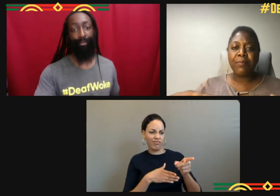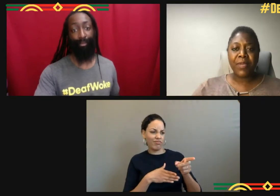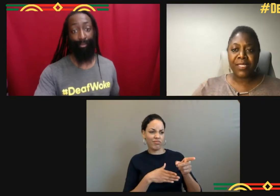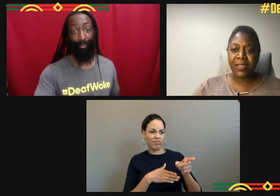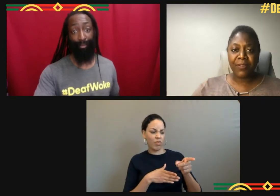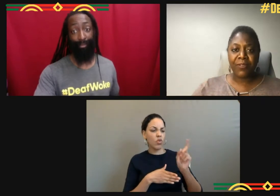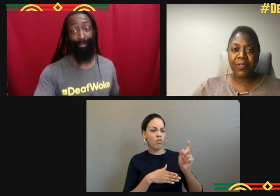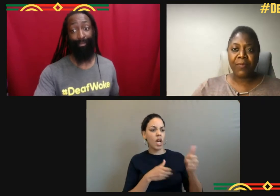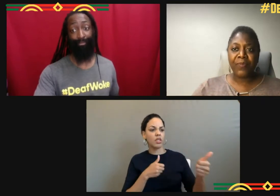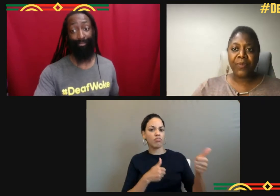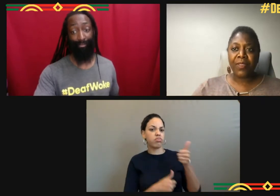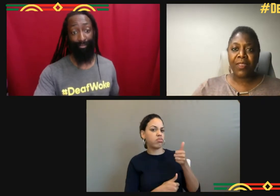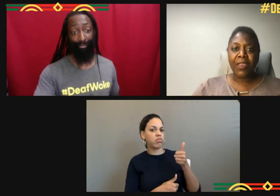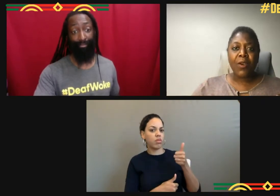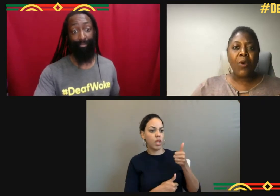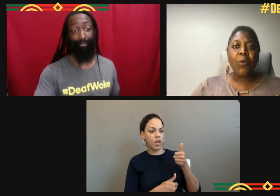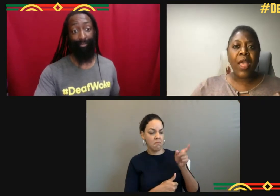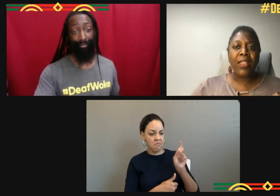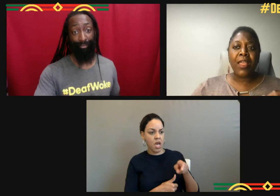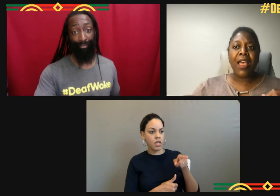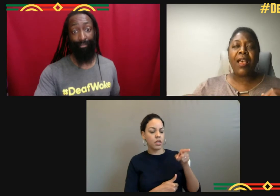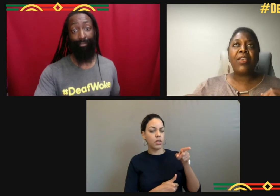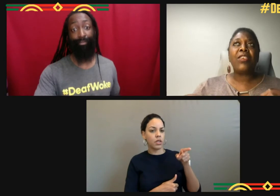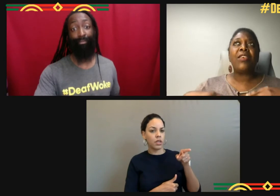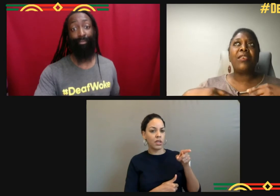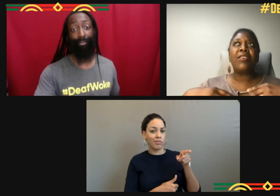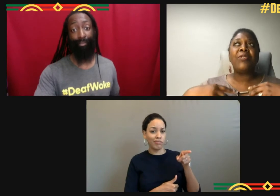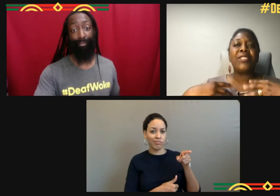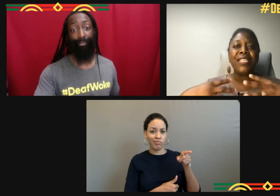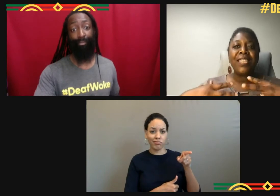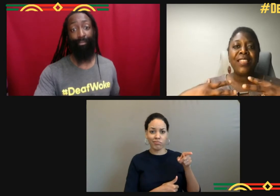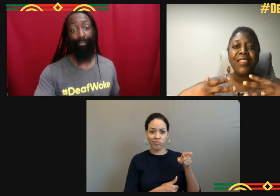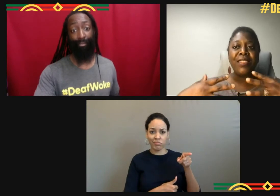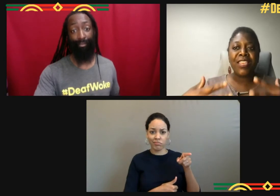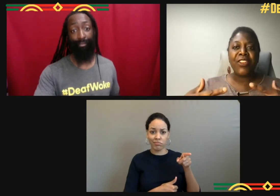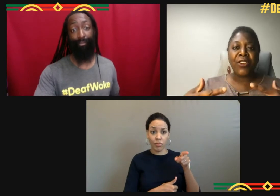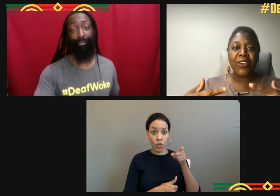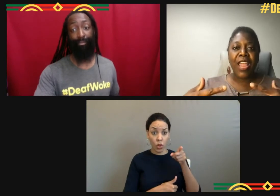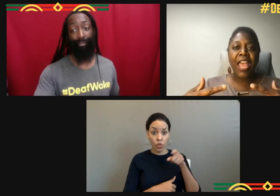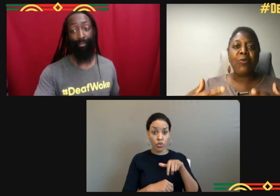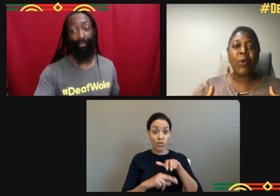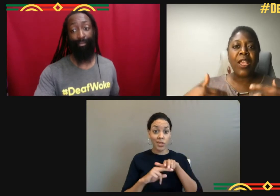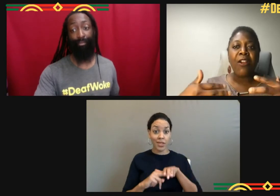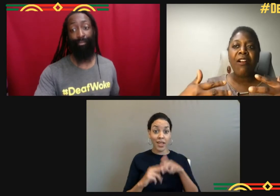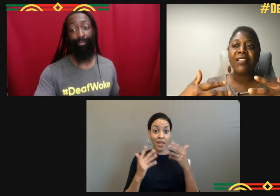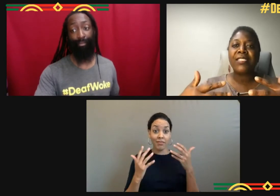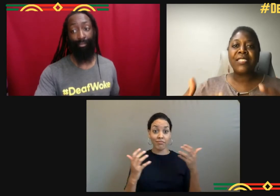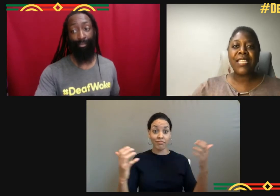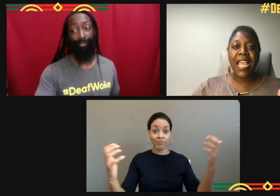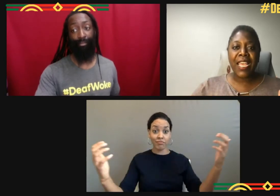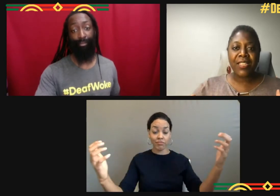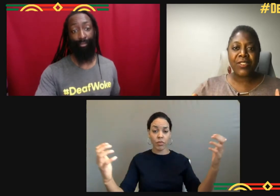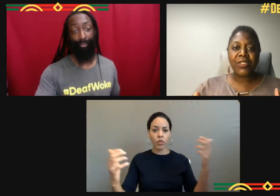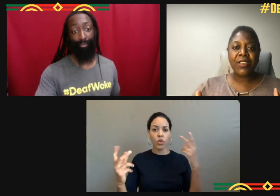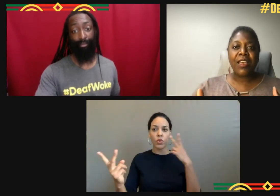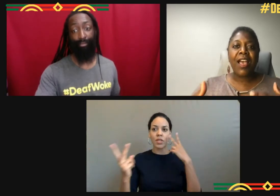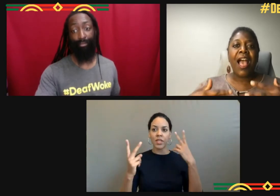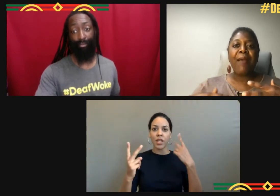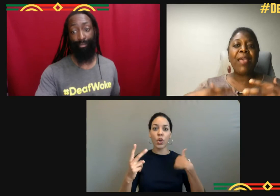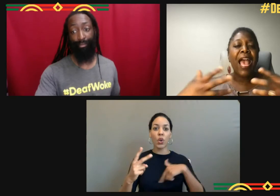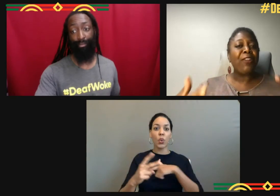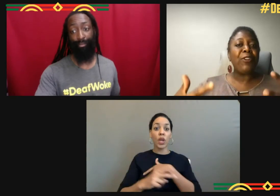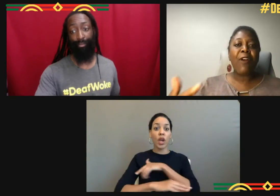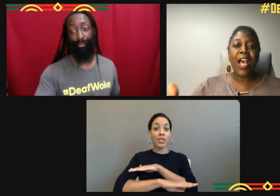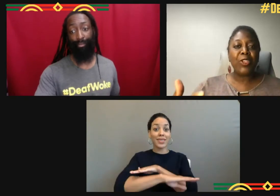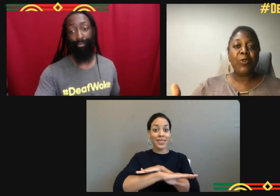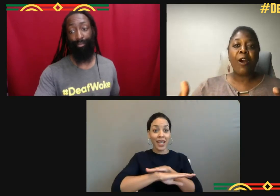be submissive. When you sit in the theater and we are on stage,